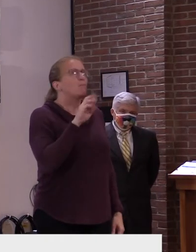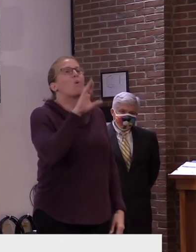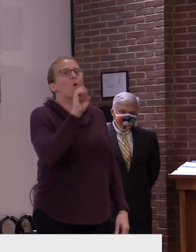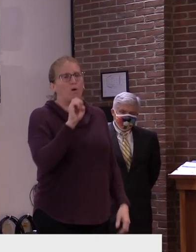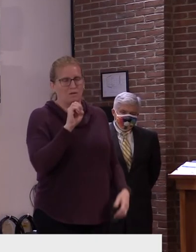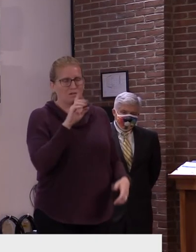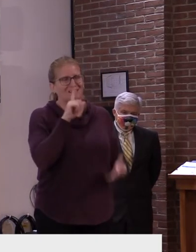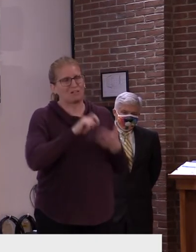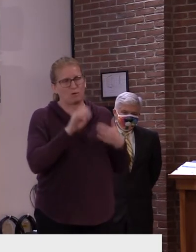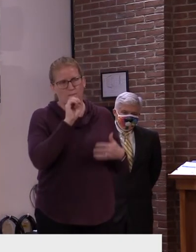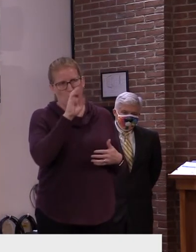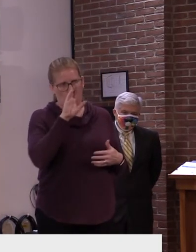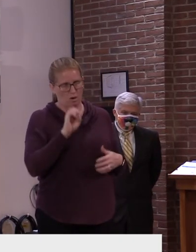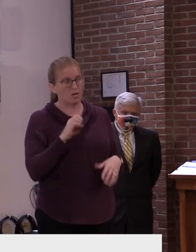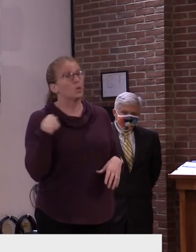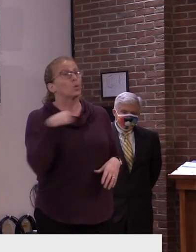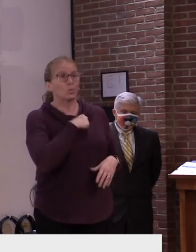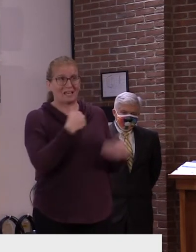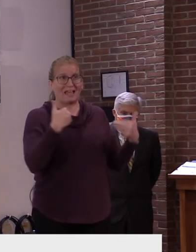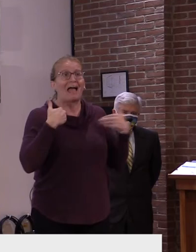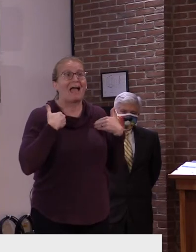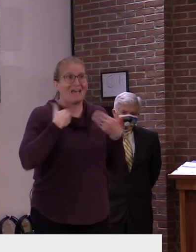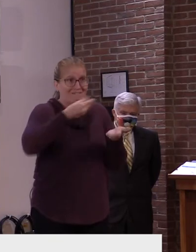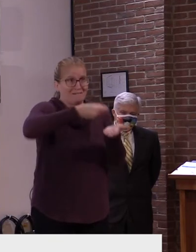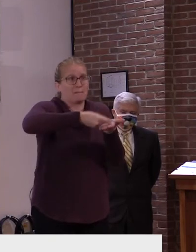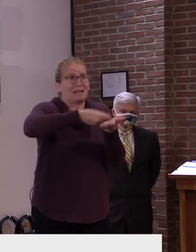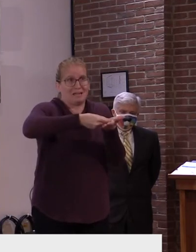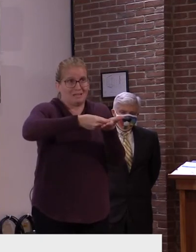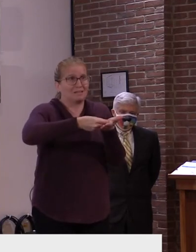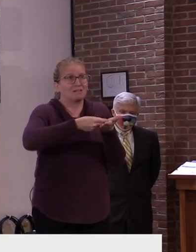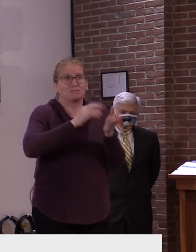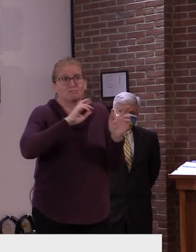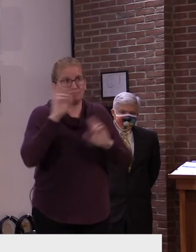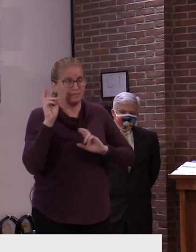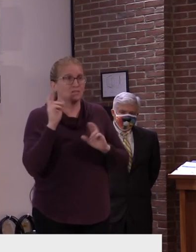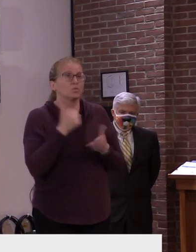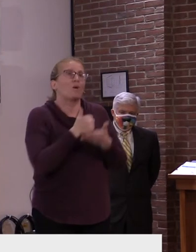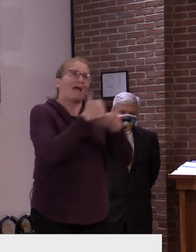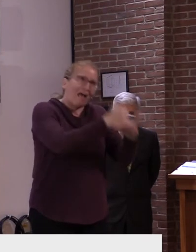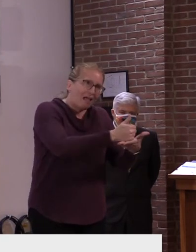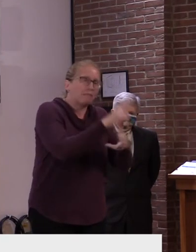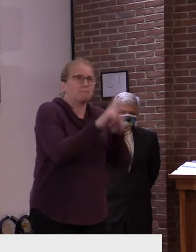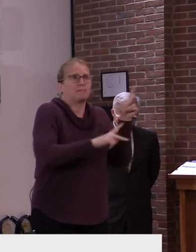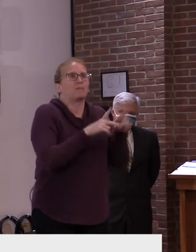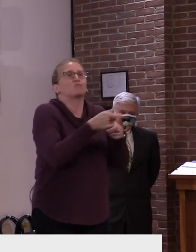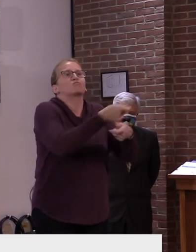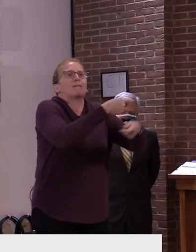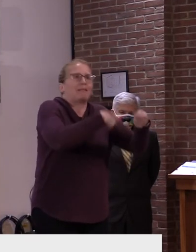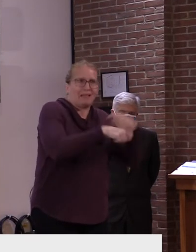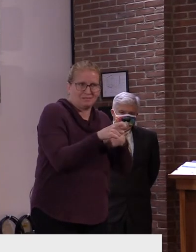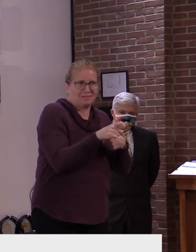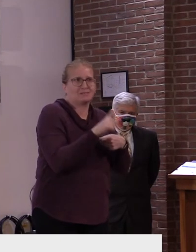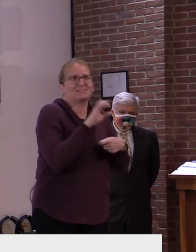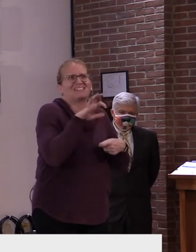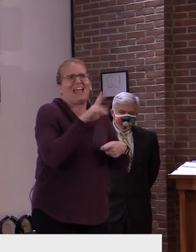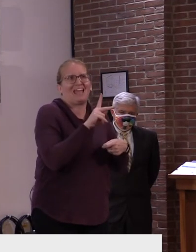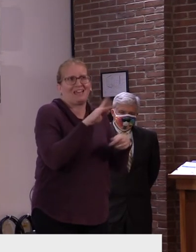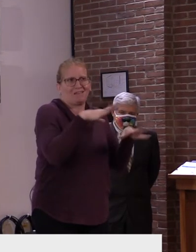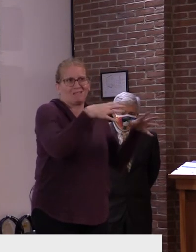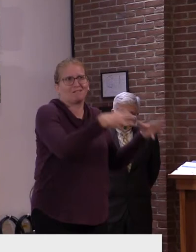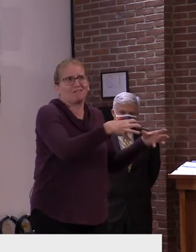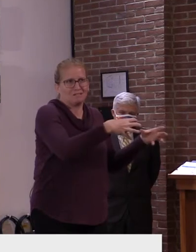have grant programs to help folks with the cost of replacing their oil storage tanks. We are